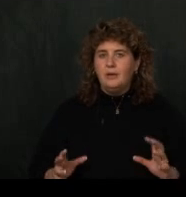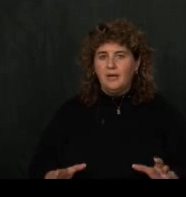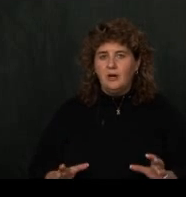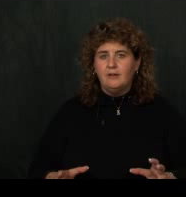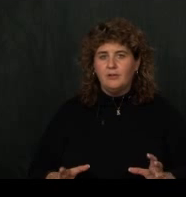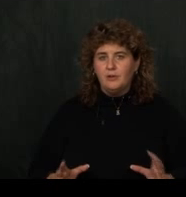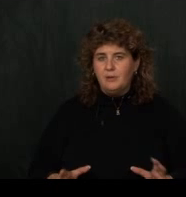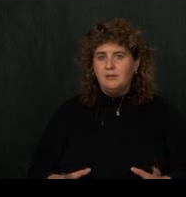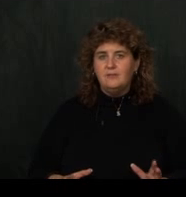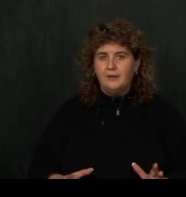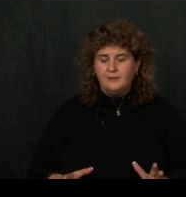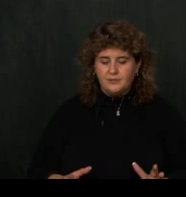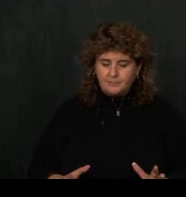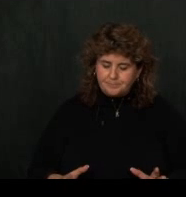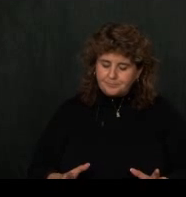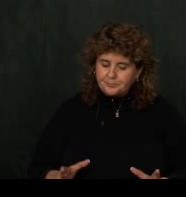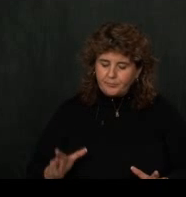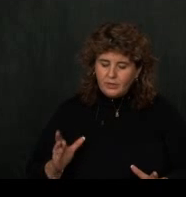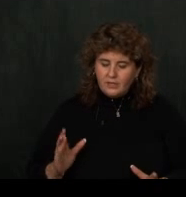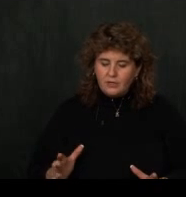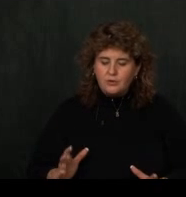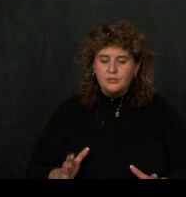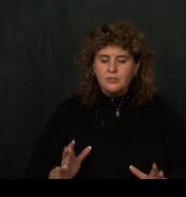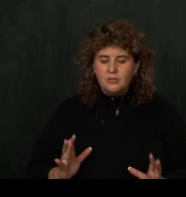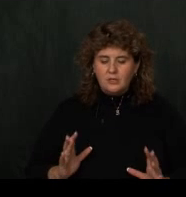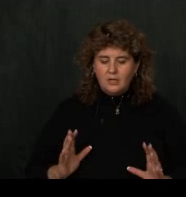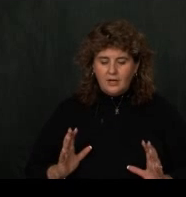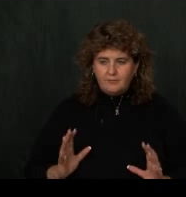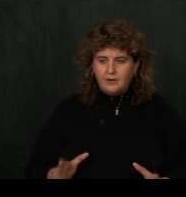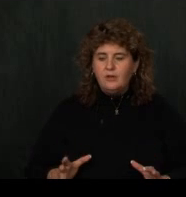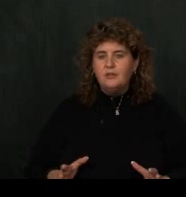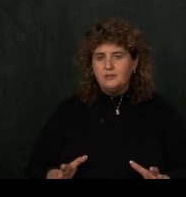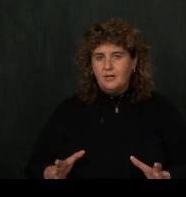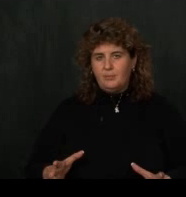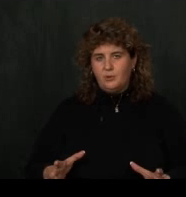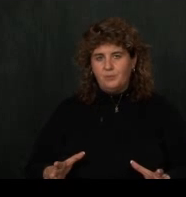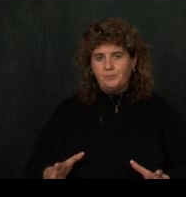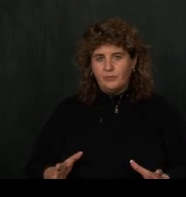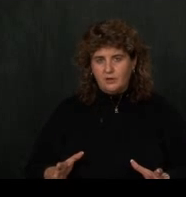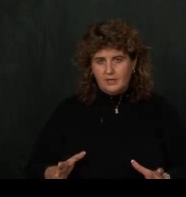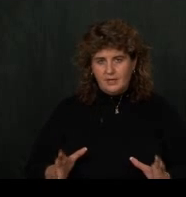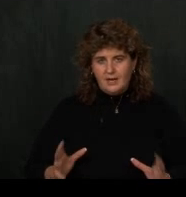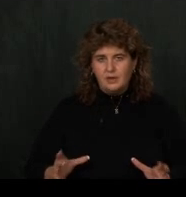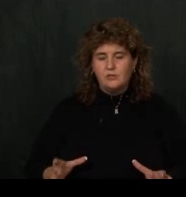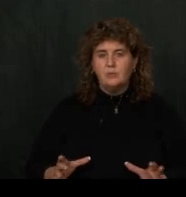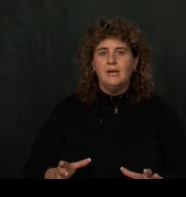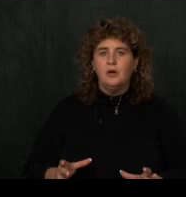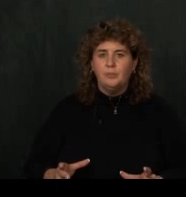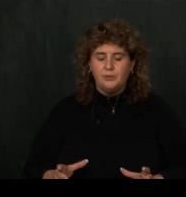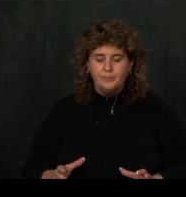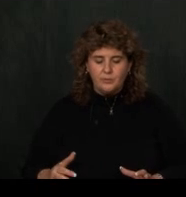pay off. They're going to pay dividends. And here's a very good example on how this might help you,